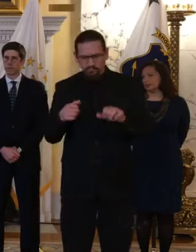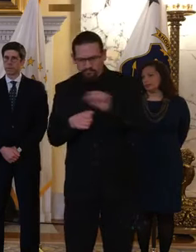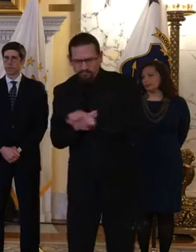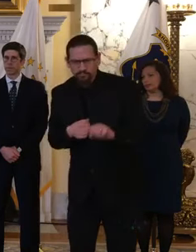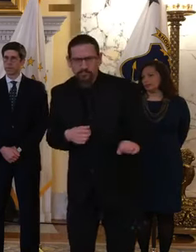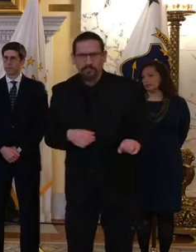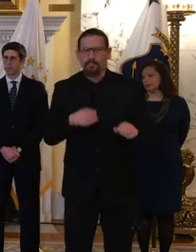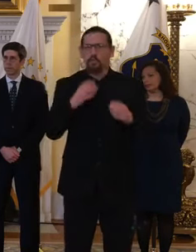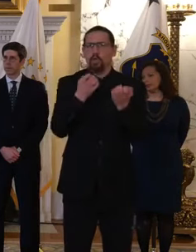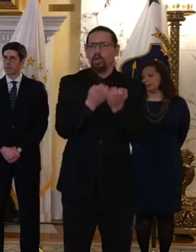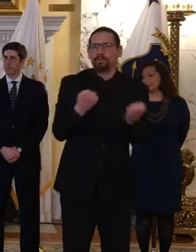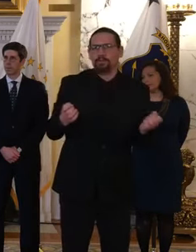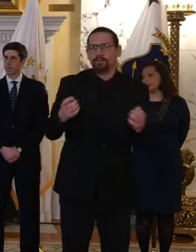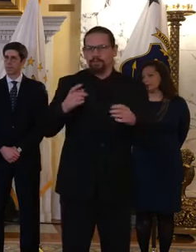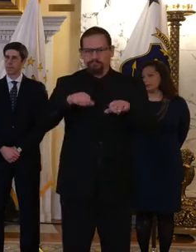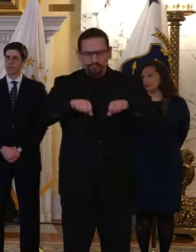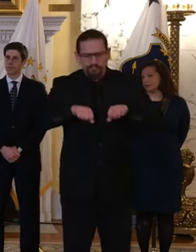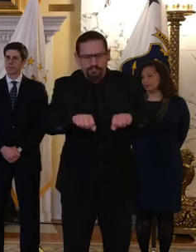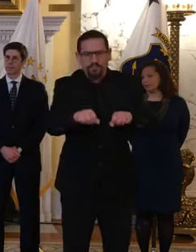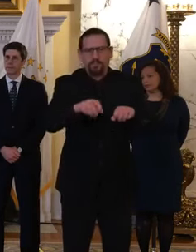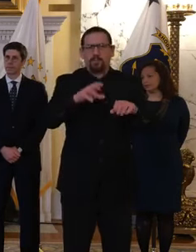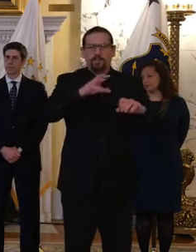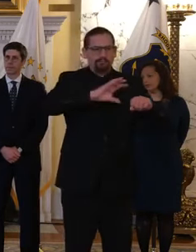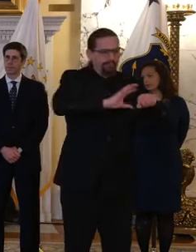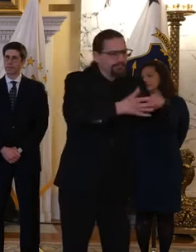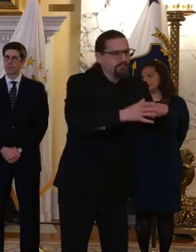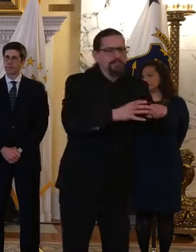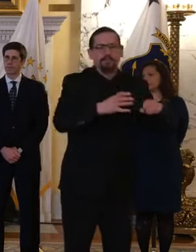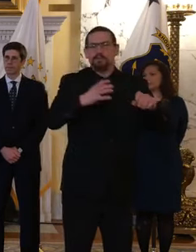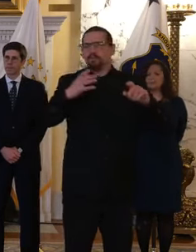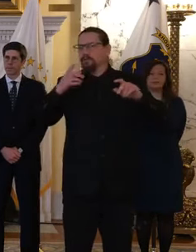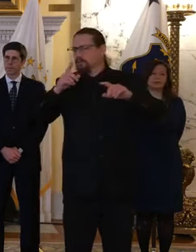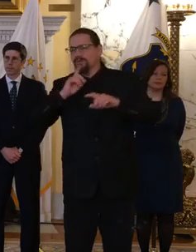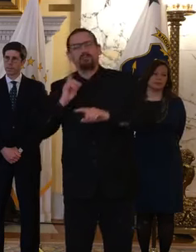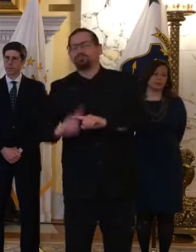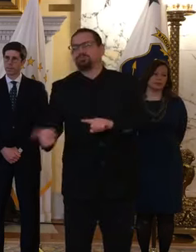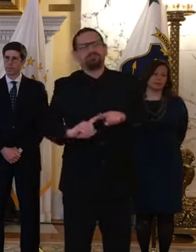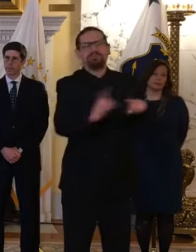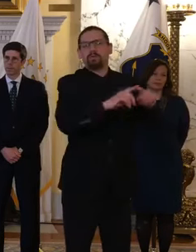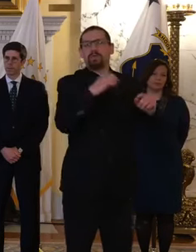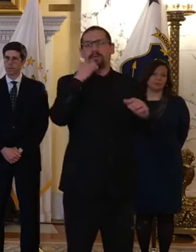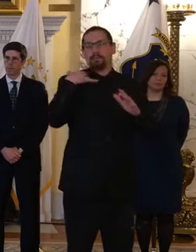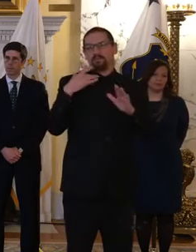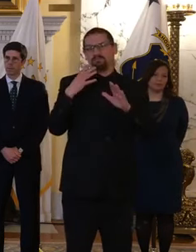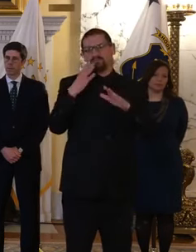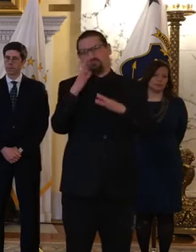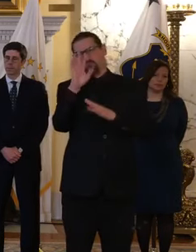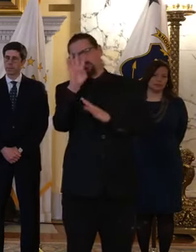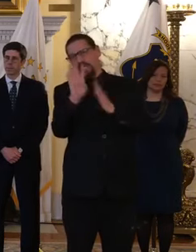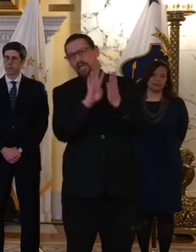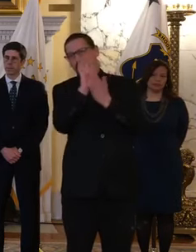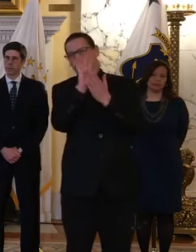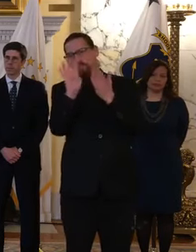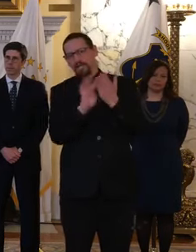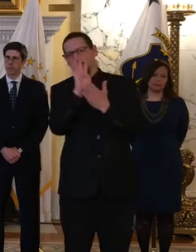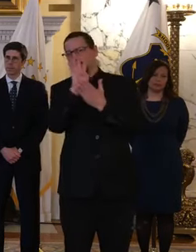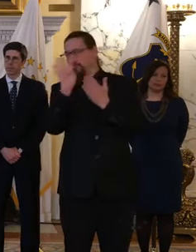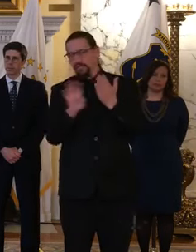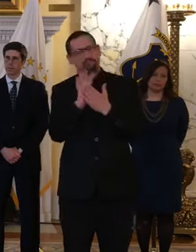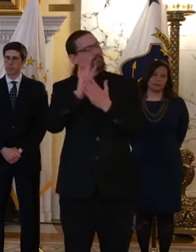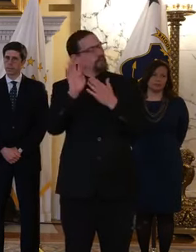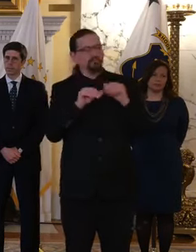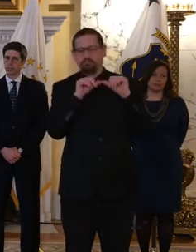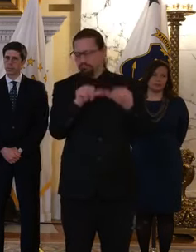cleaning every 4 hours that should be happening in all healthcare facilities, as well as in all